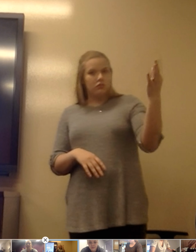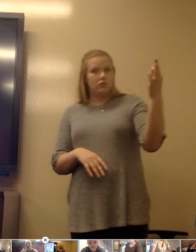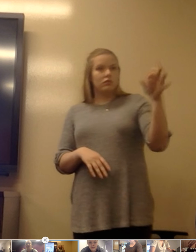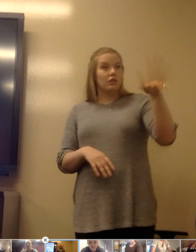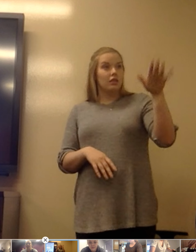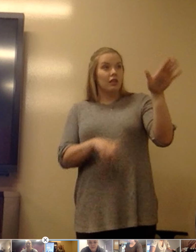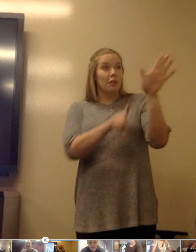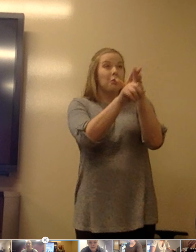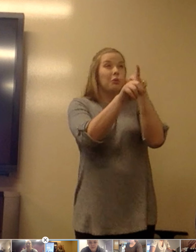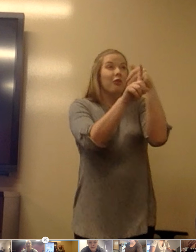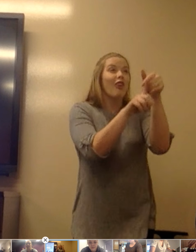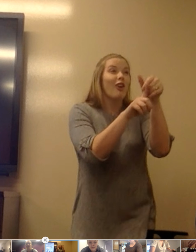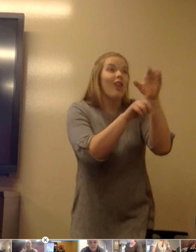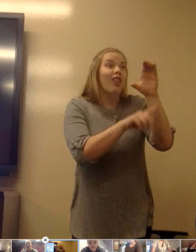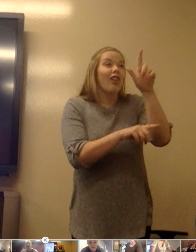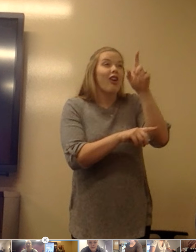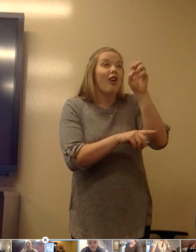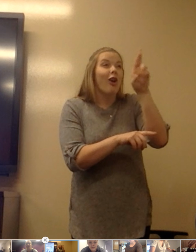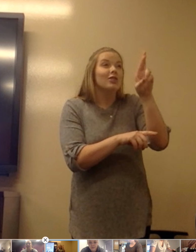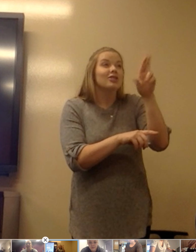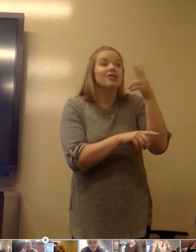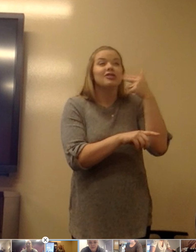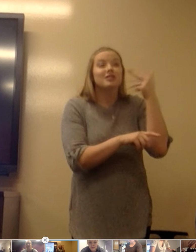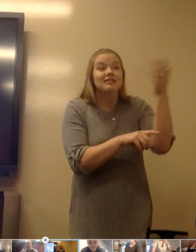teach Alice. He learned manually coded